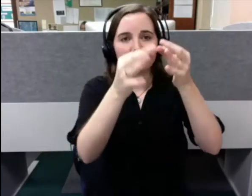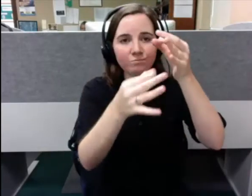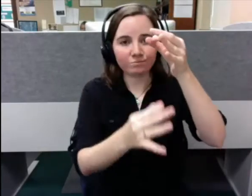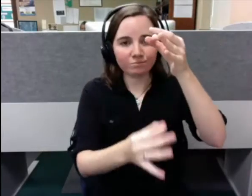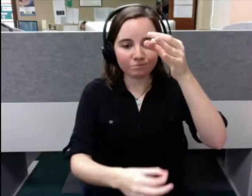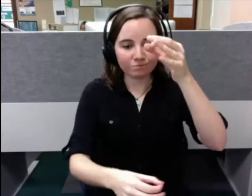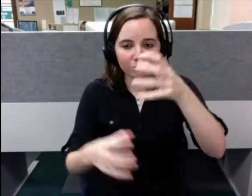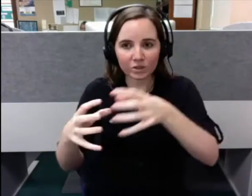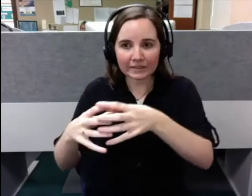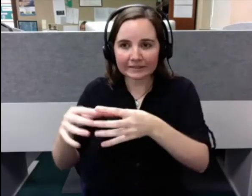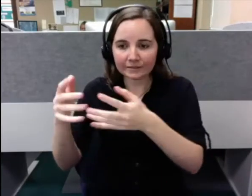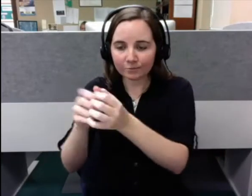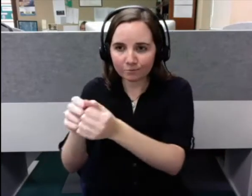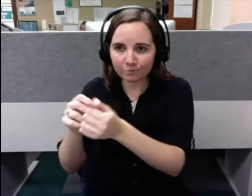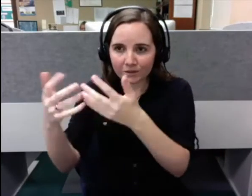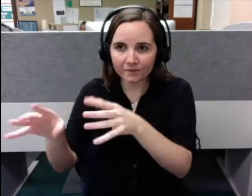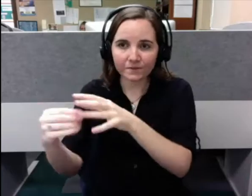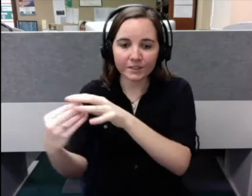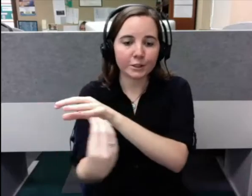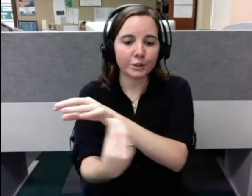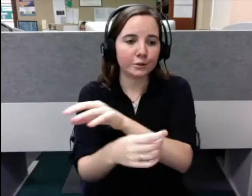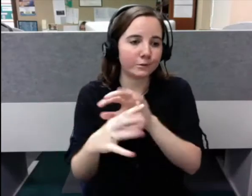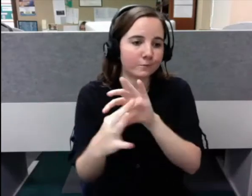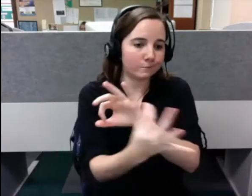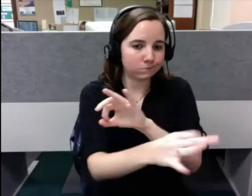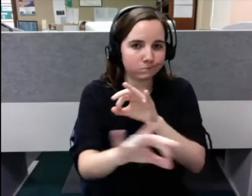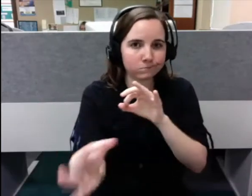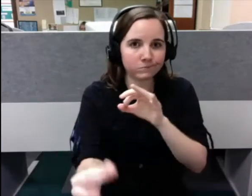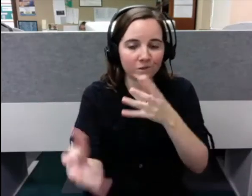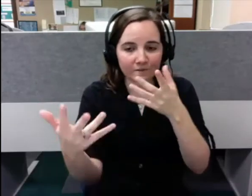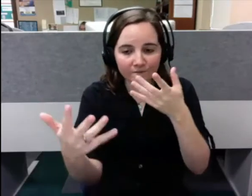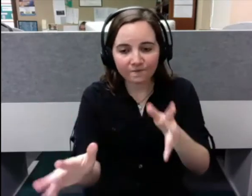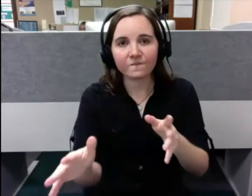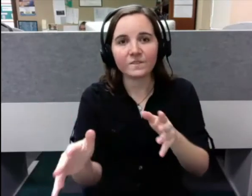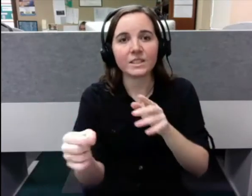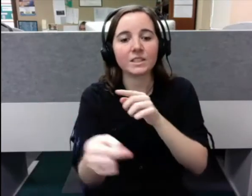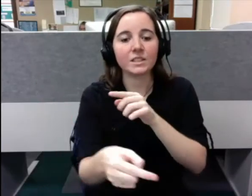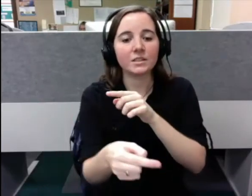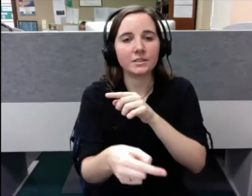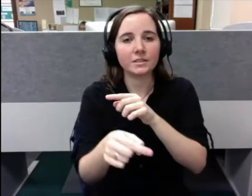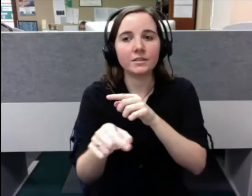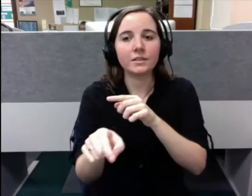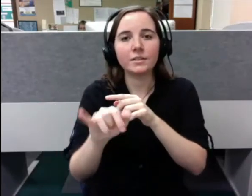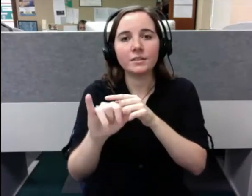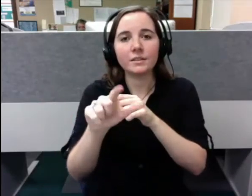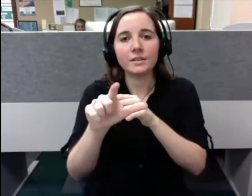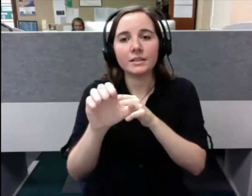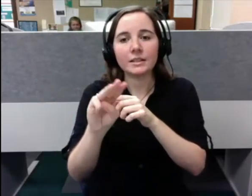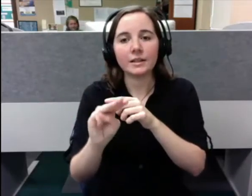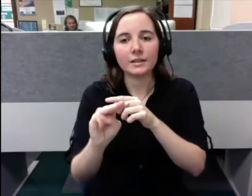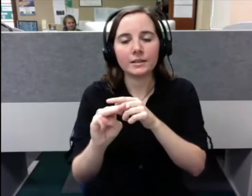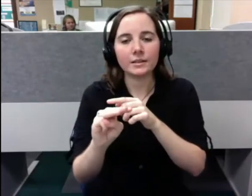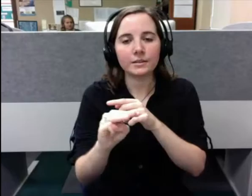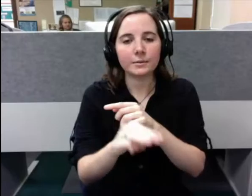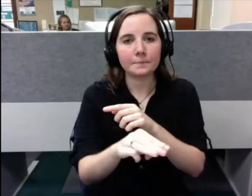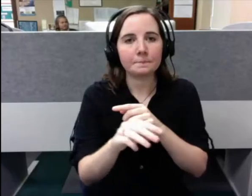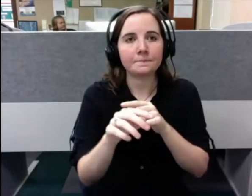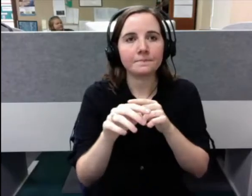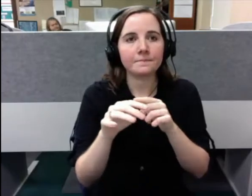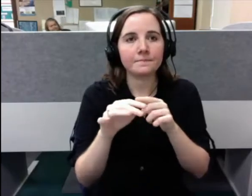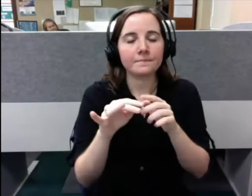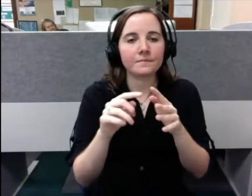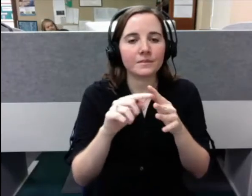mixing, and sent it to your small intestine for final digestion and absorption, what we'll end up with at this point in the ileum and in the first portion of the